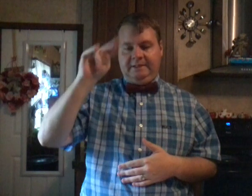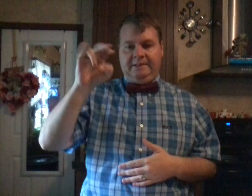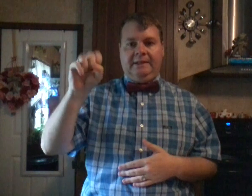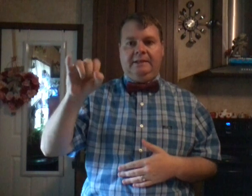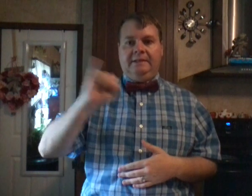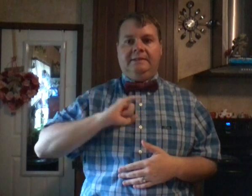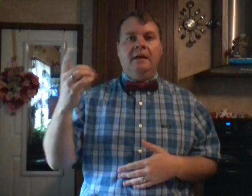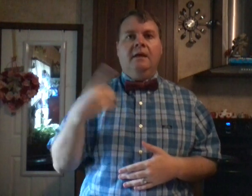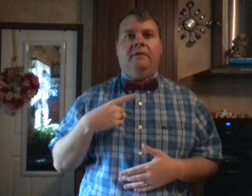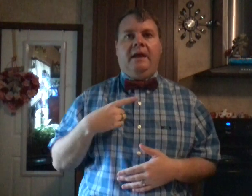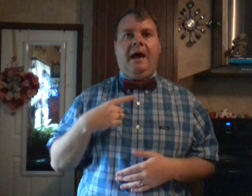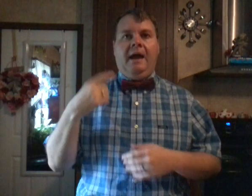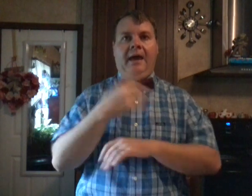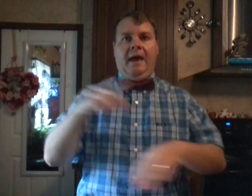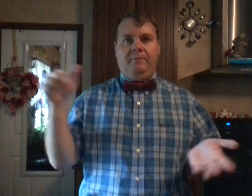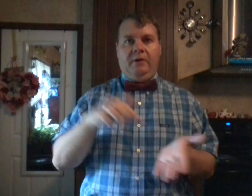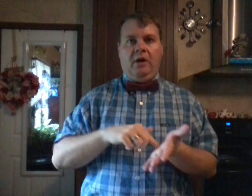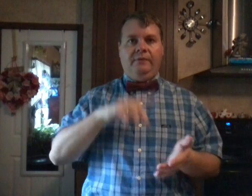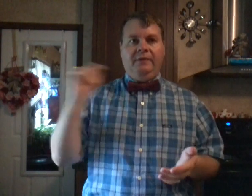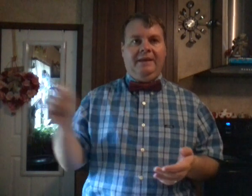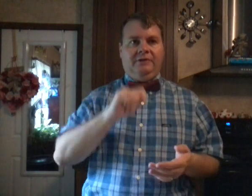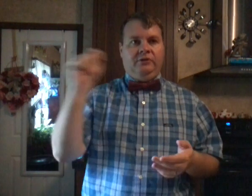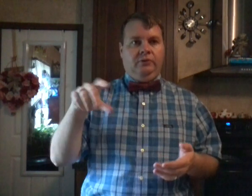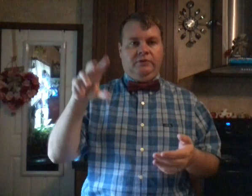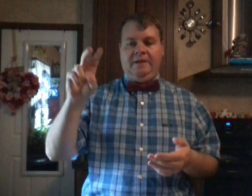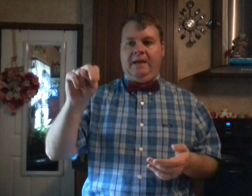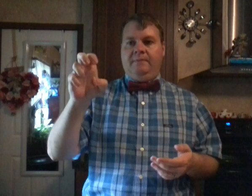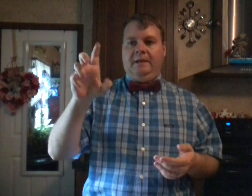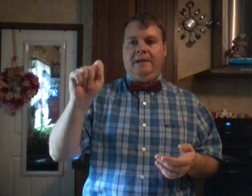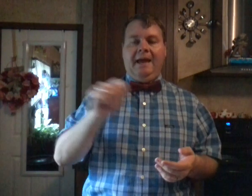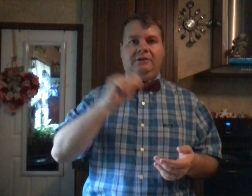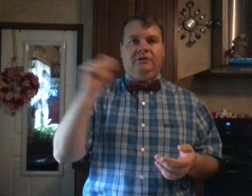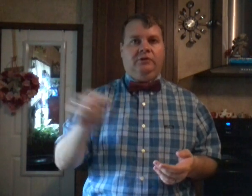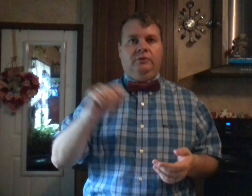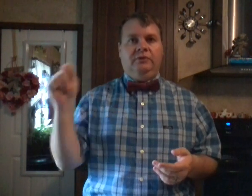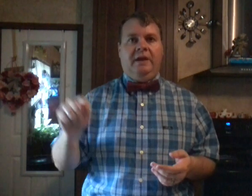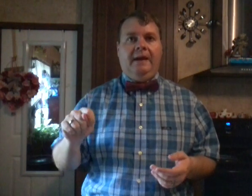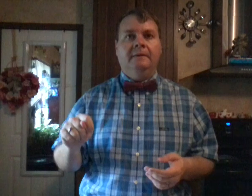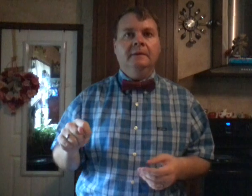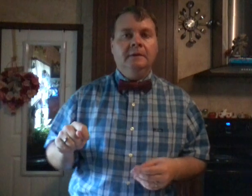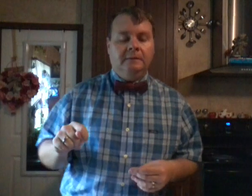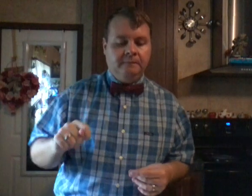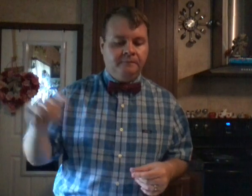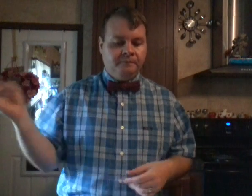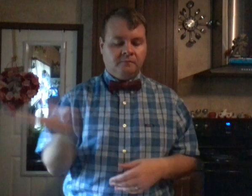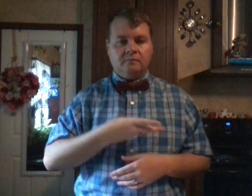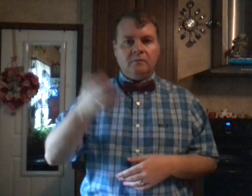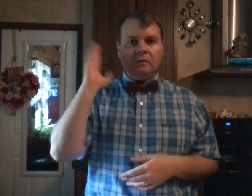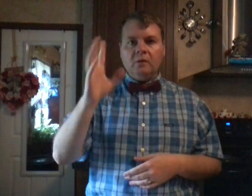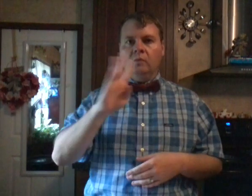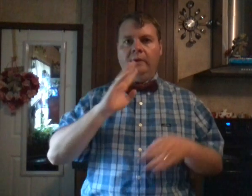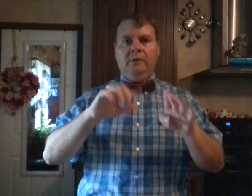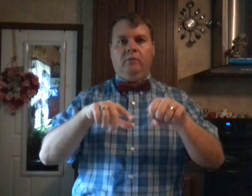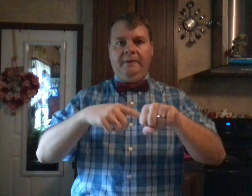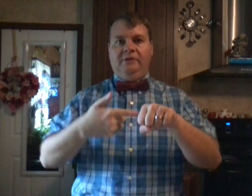sickness that I had, but not this Tuesday, but next Tuesday, we will be